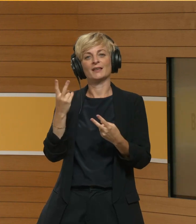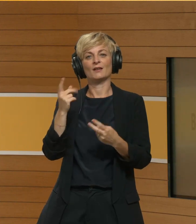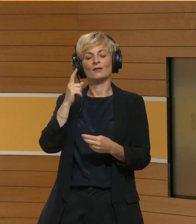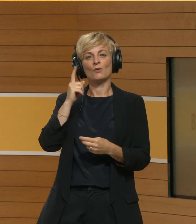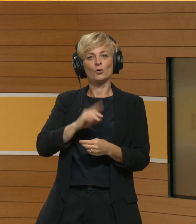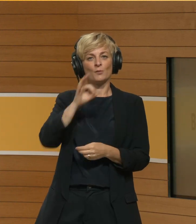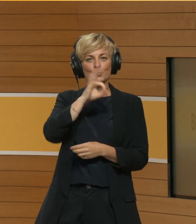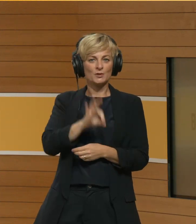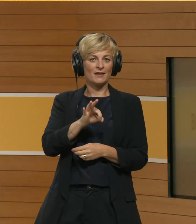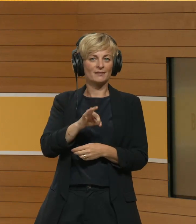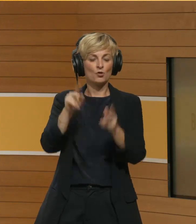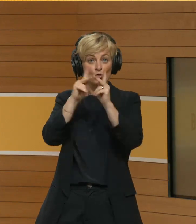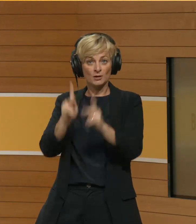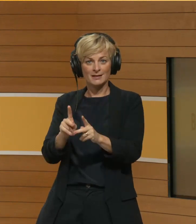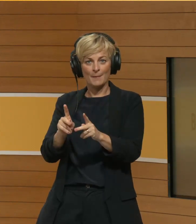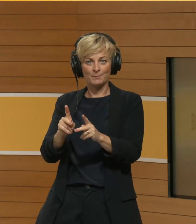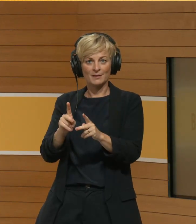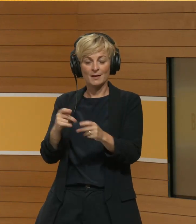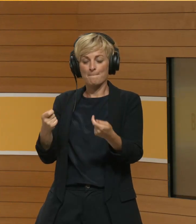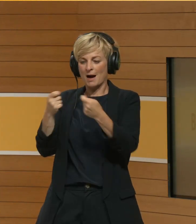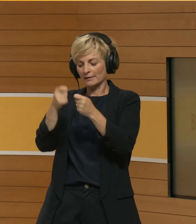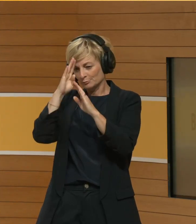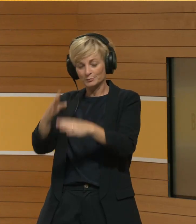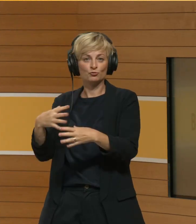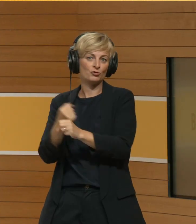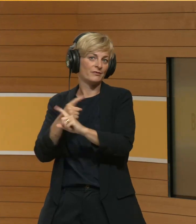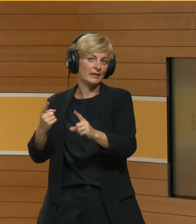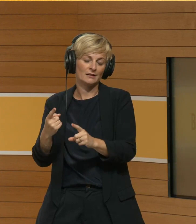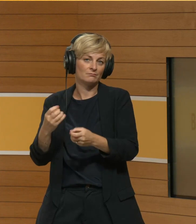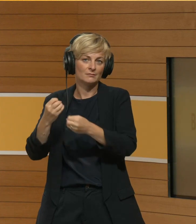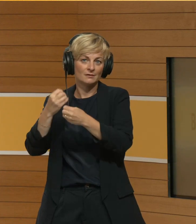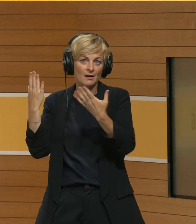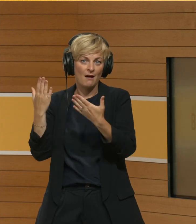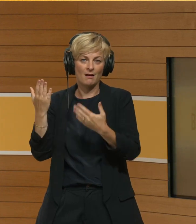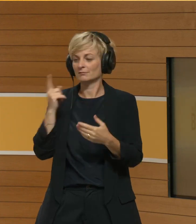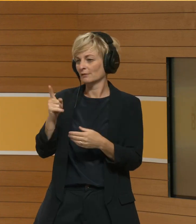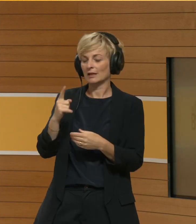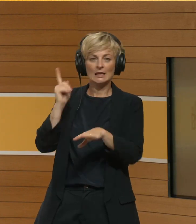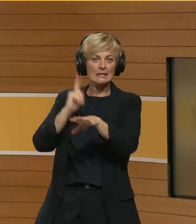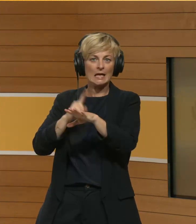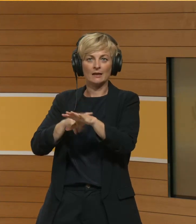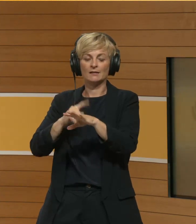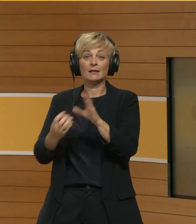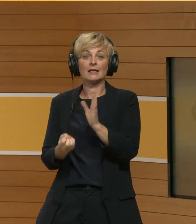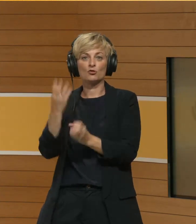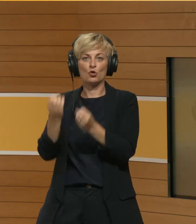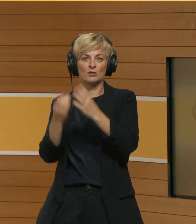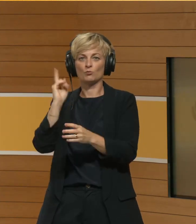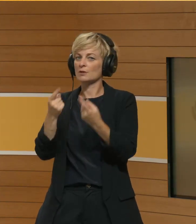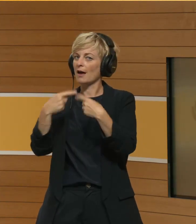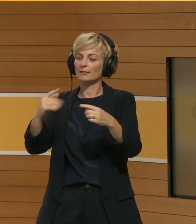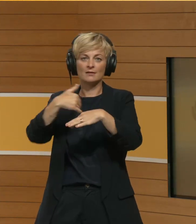So yes, resources had to be reallocated. But I suppose from my position in the emergency department, it was very clear people